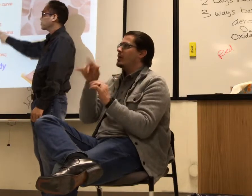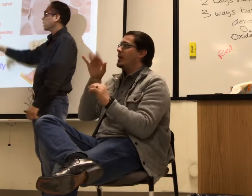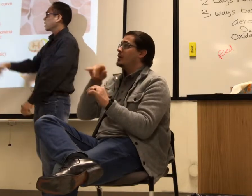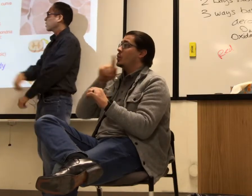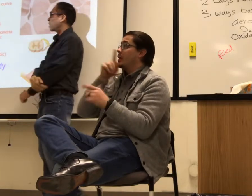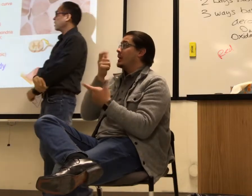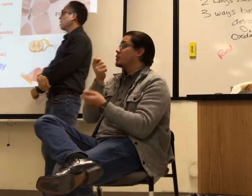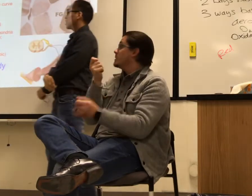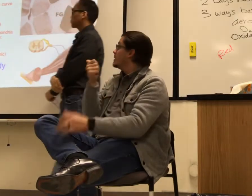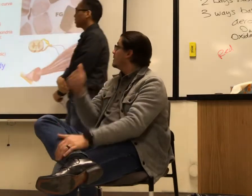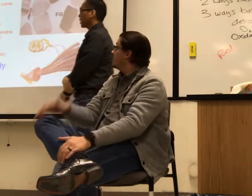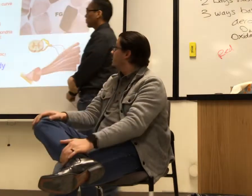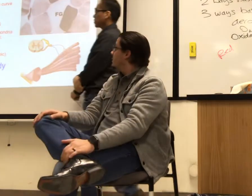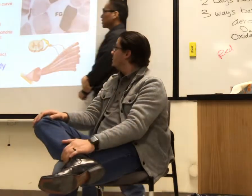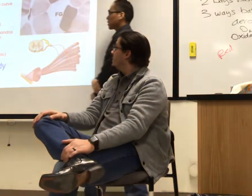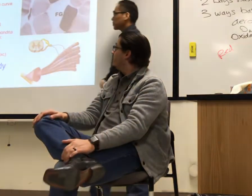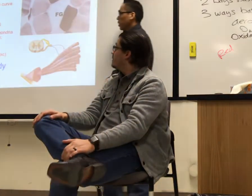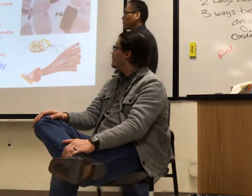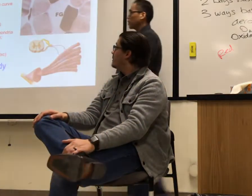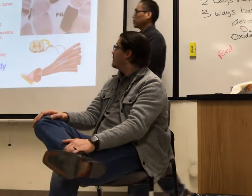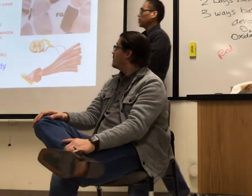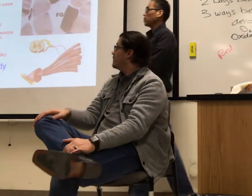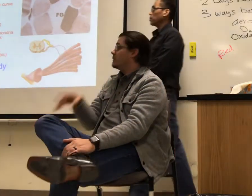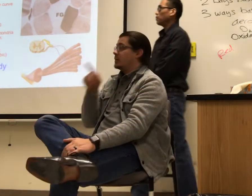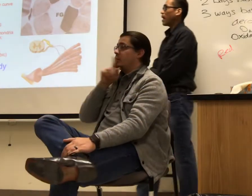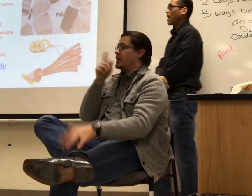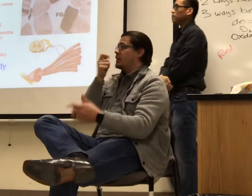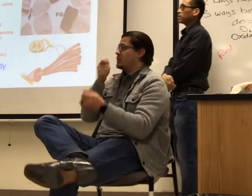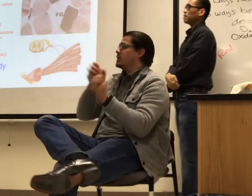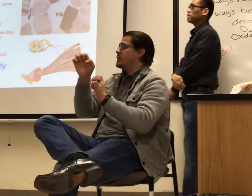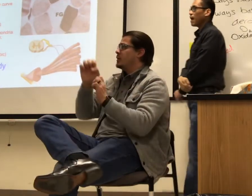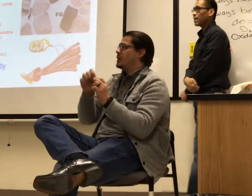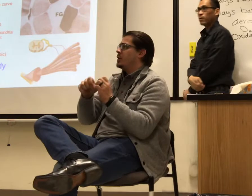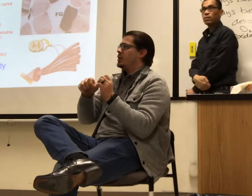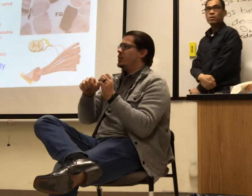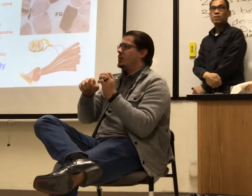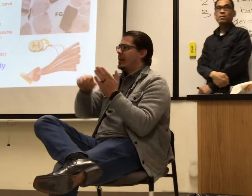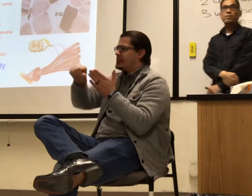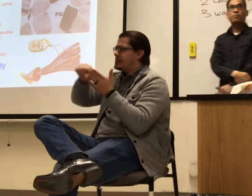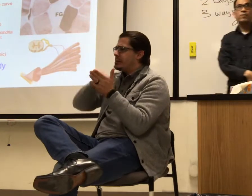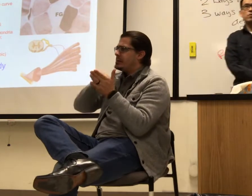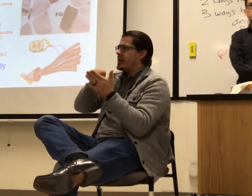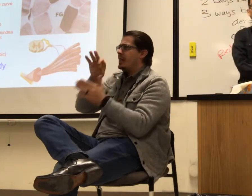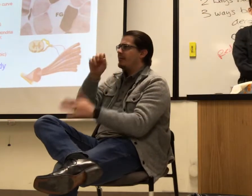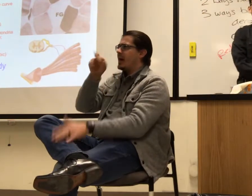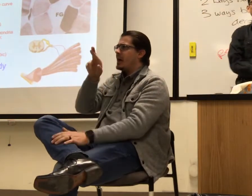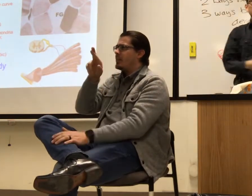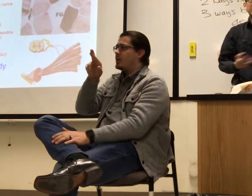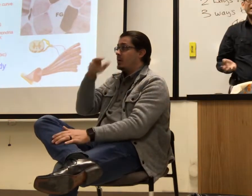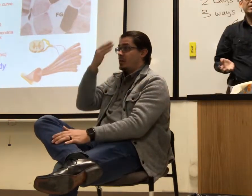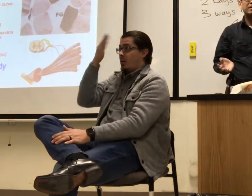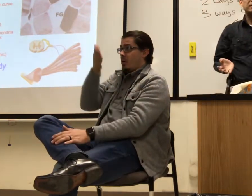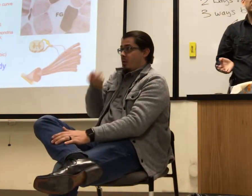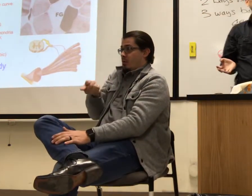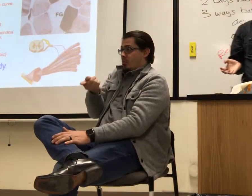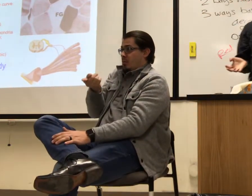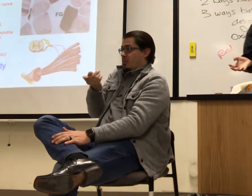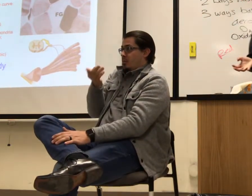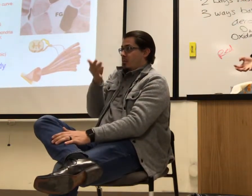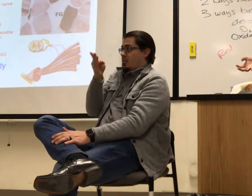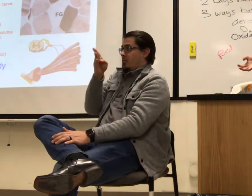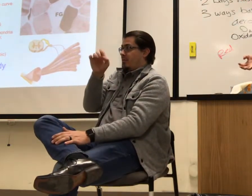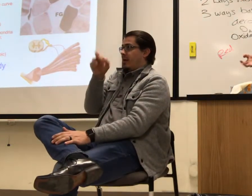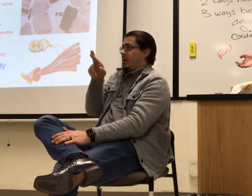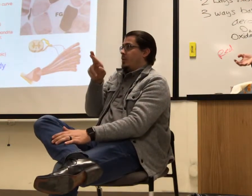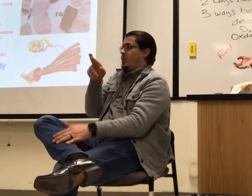really interesting. It's a really interesting experiment. You biopsy the fiber. You don't know what it is.